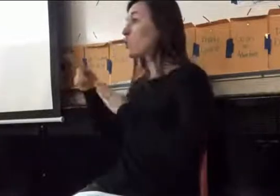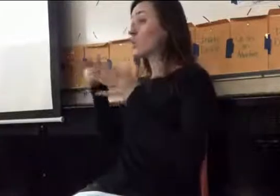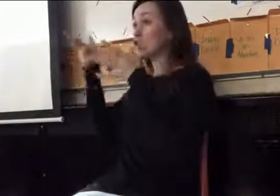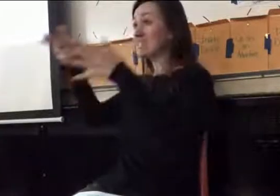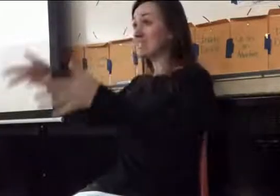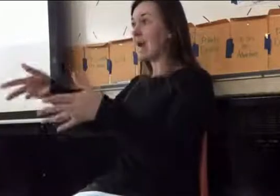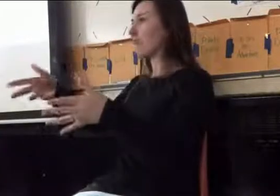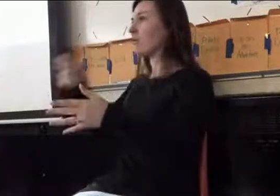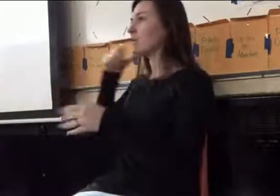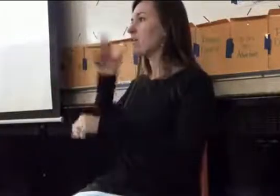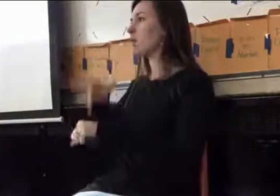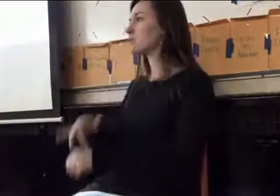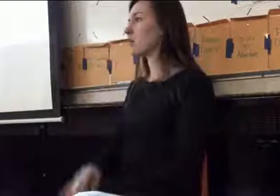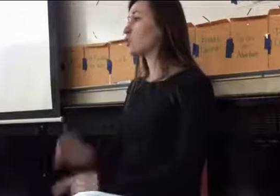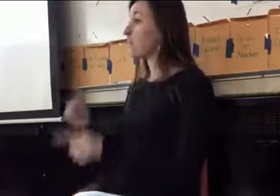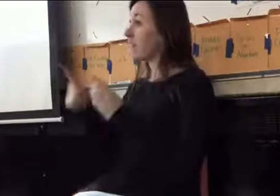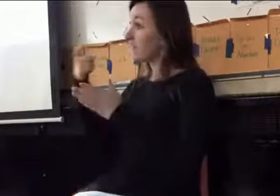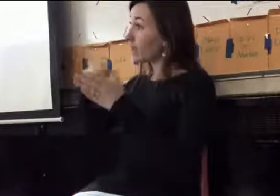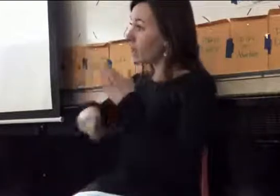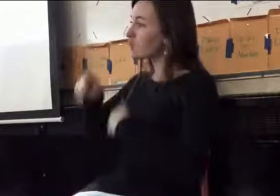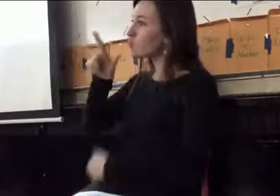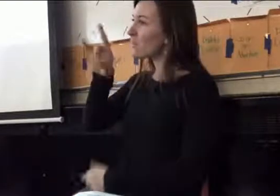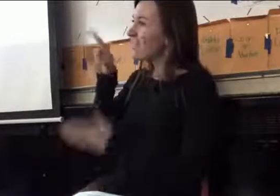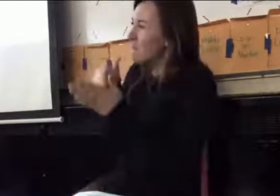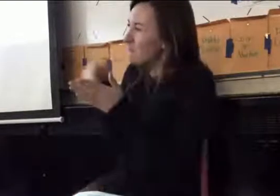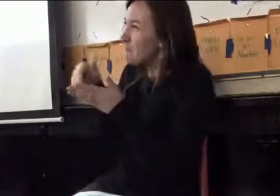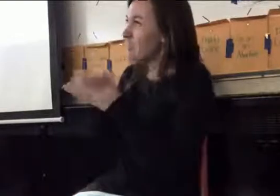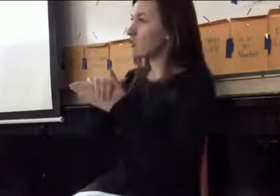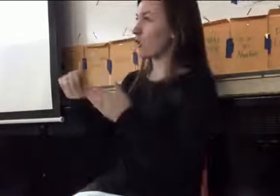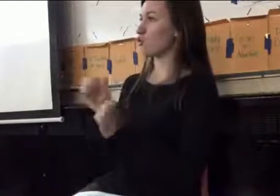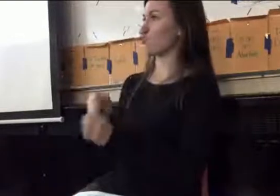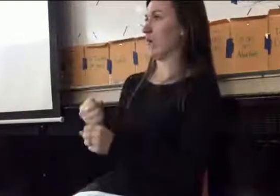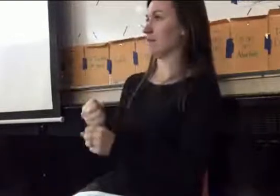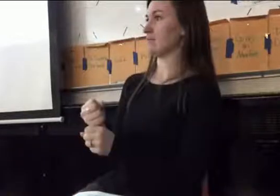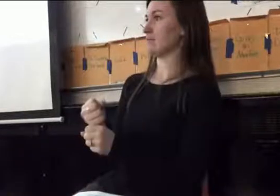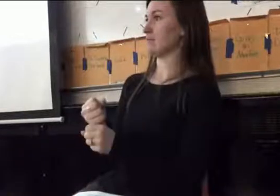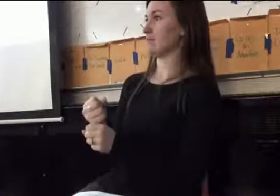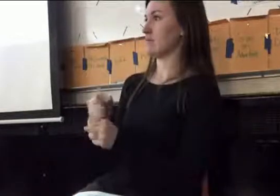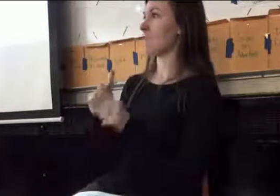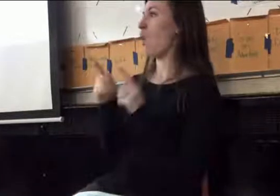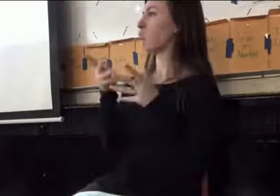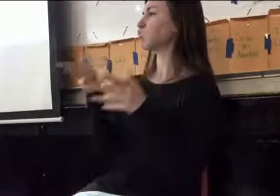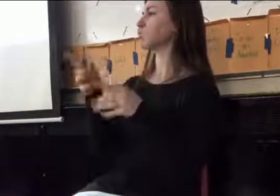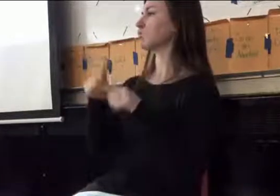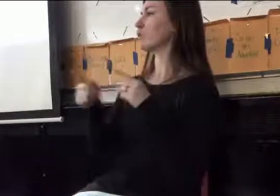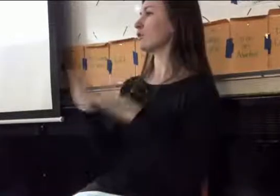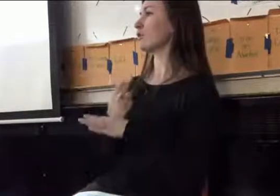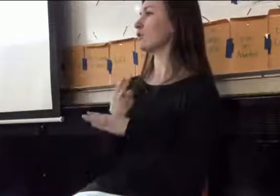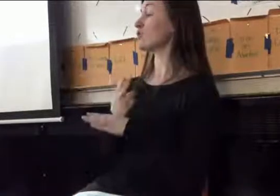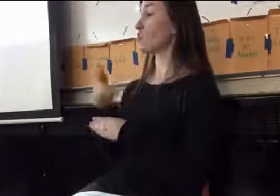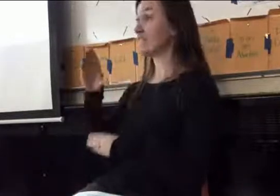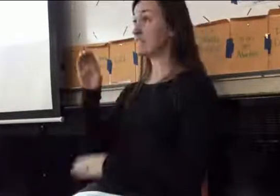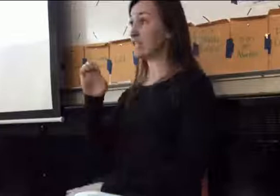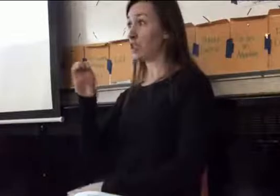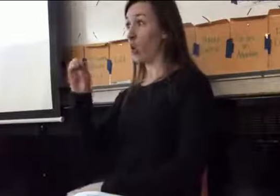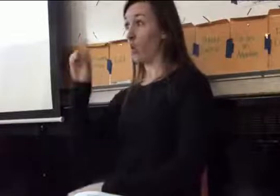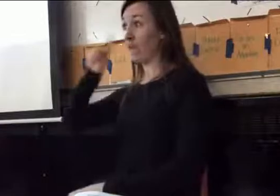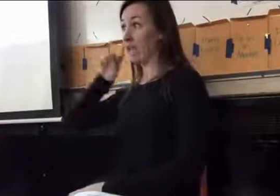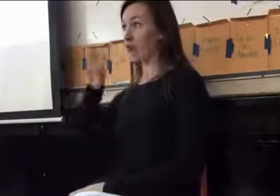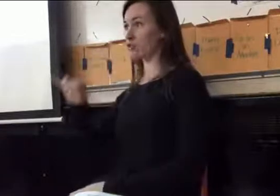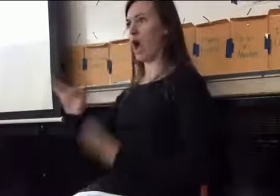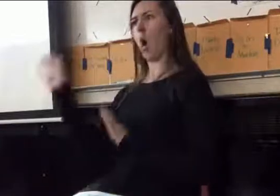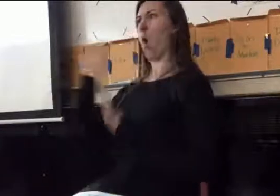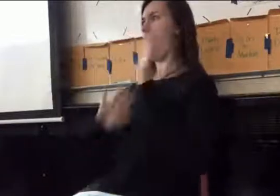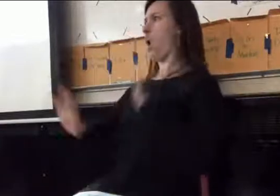completely unused, even though it costs about $28 million to create. And then, when the CEO, Elon Musk, hears this, he then